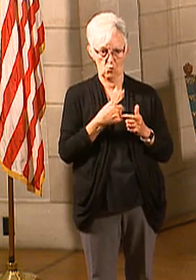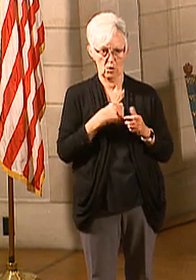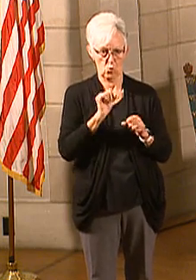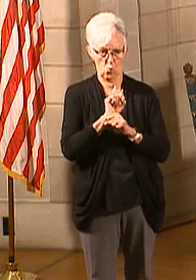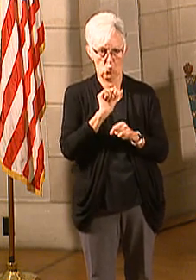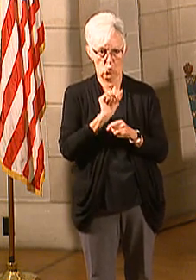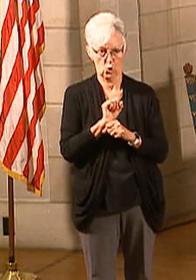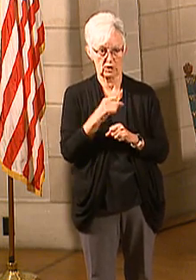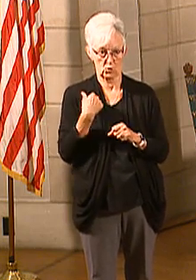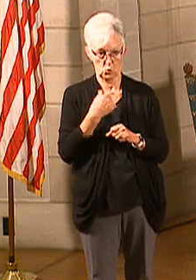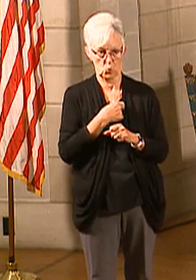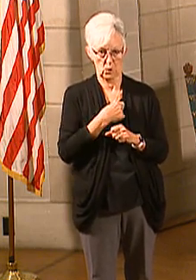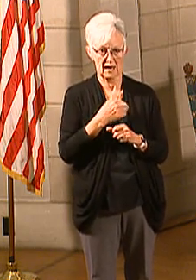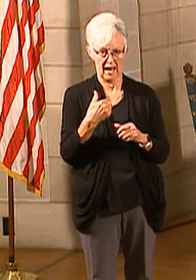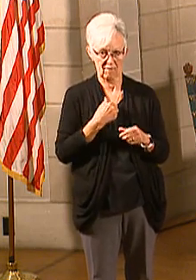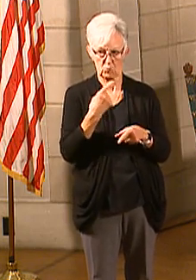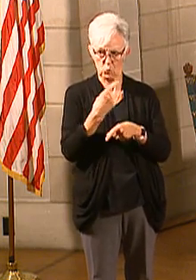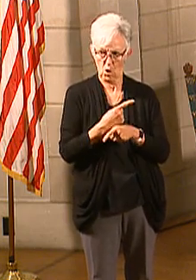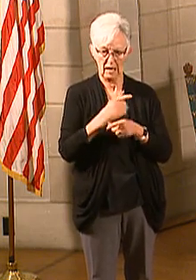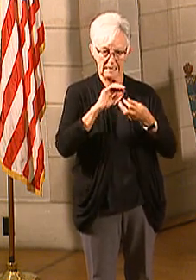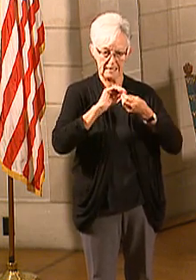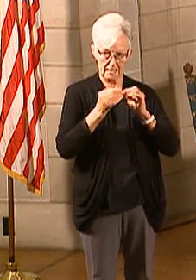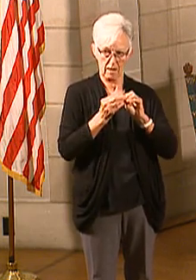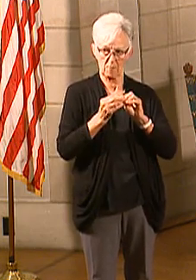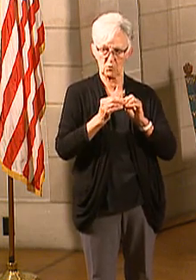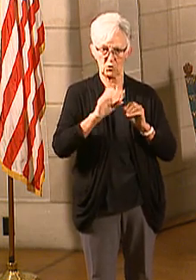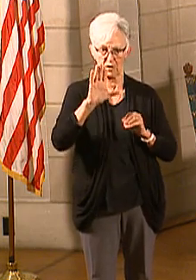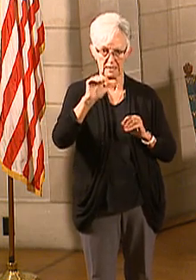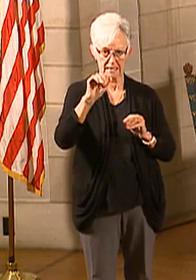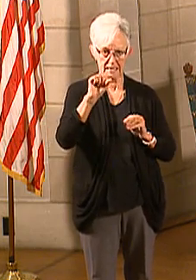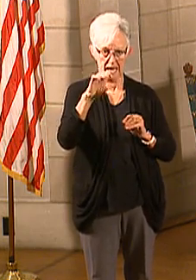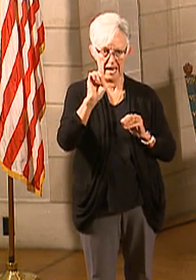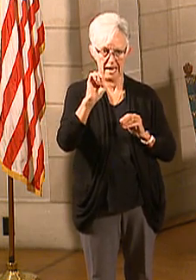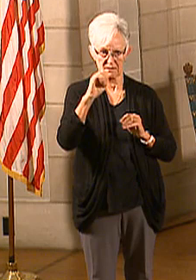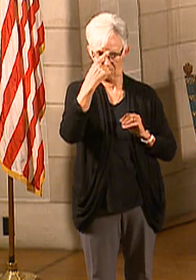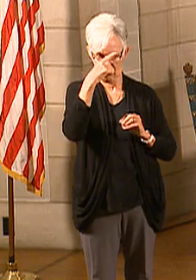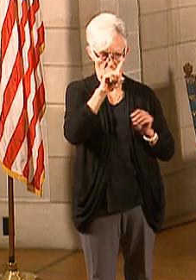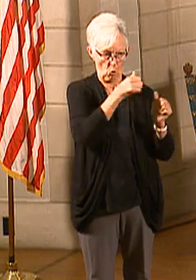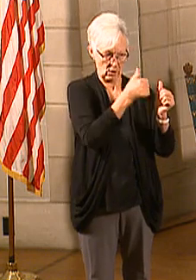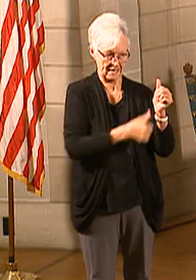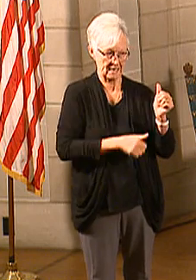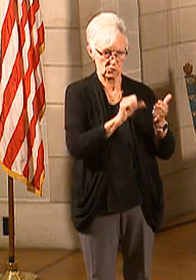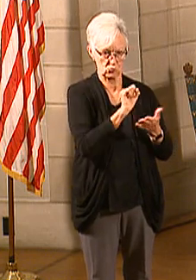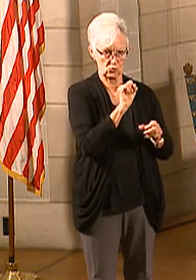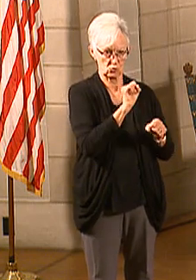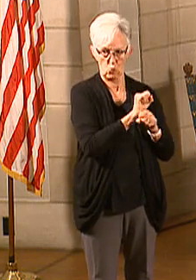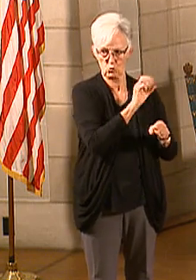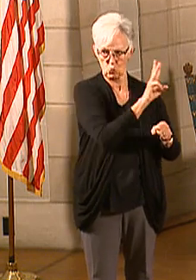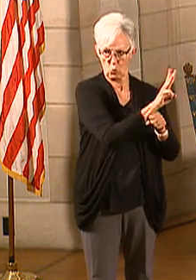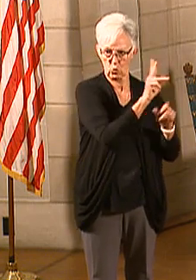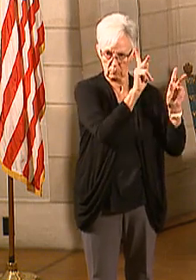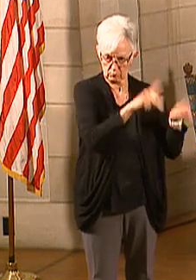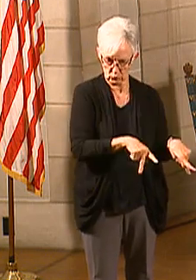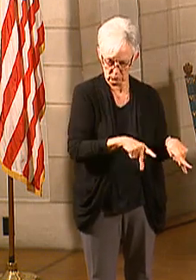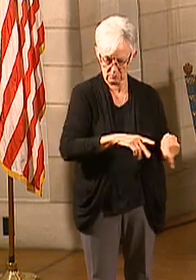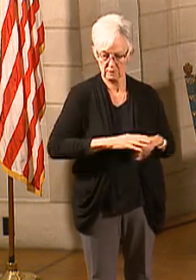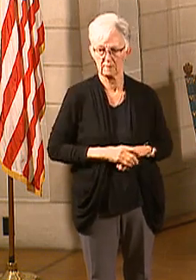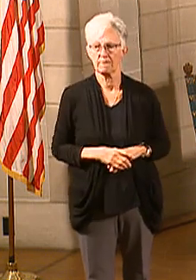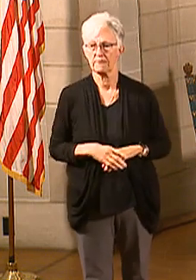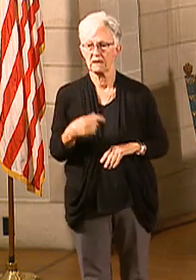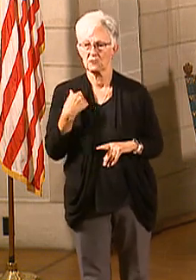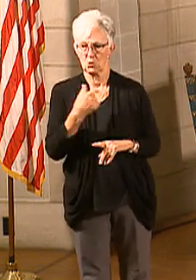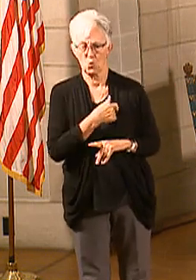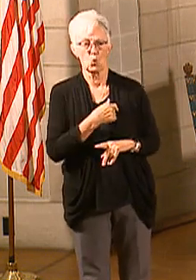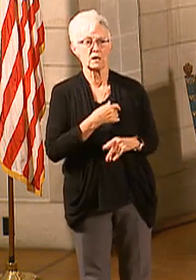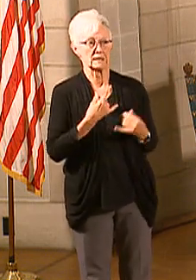in this last month. Every service area has improved compliance. We have a ready number of people that we are working